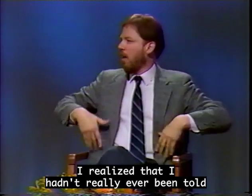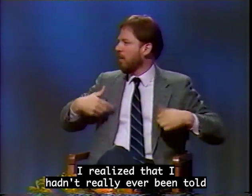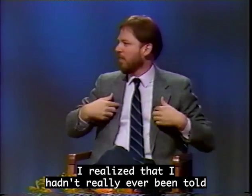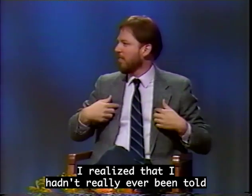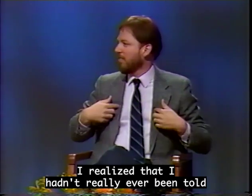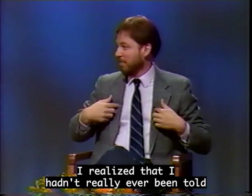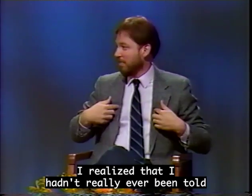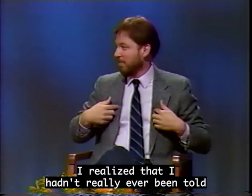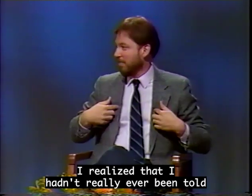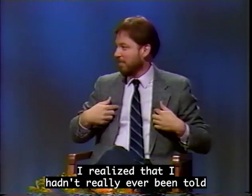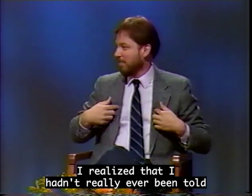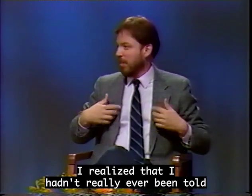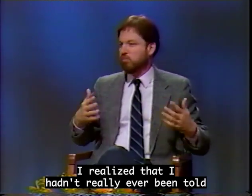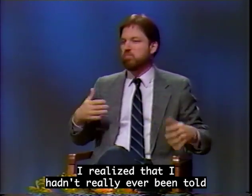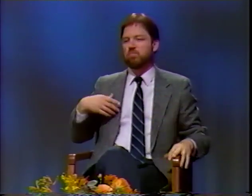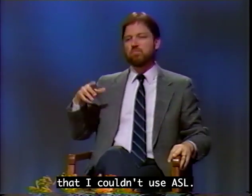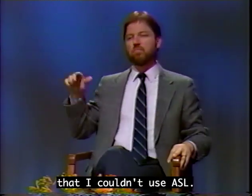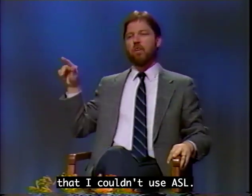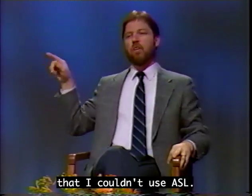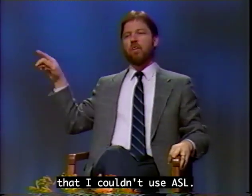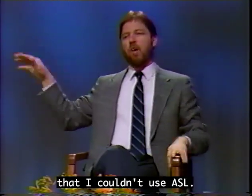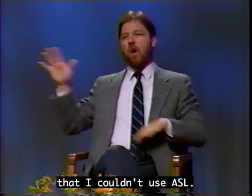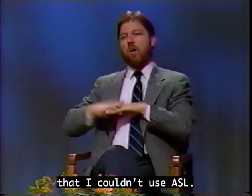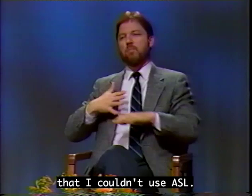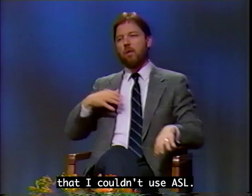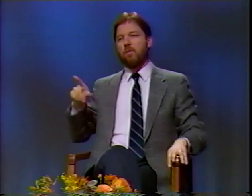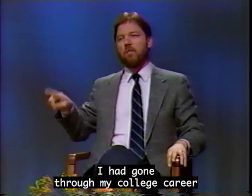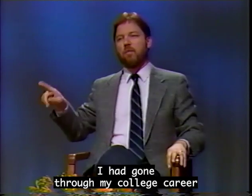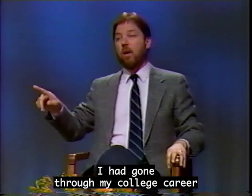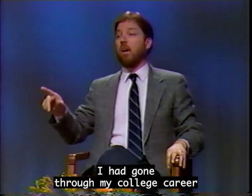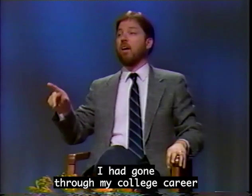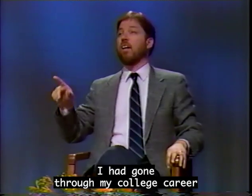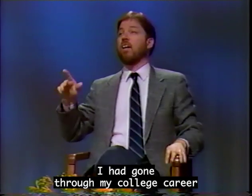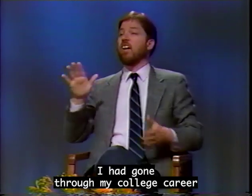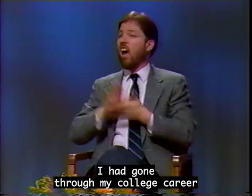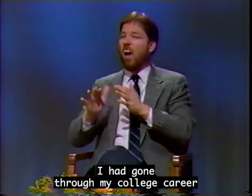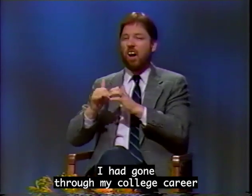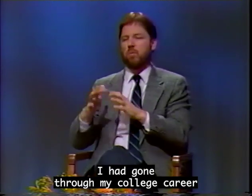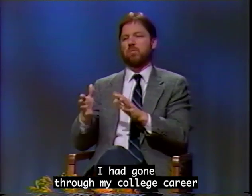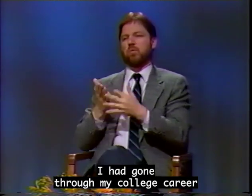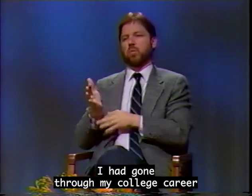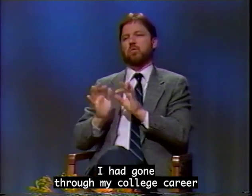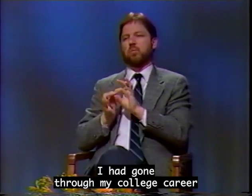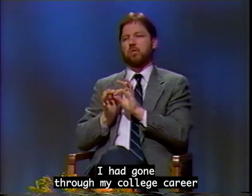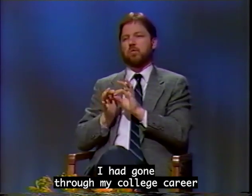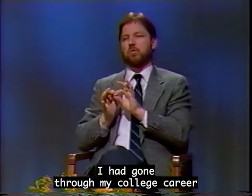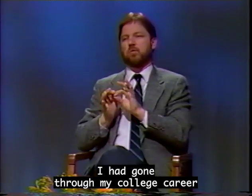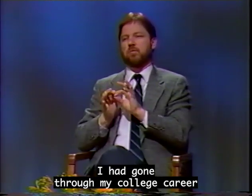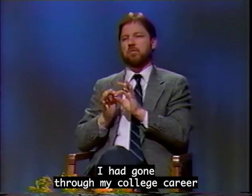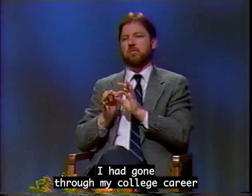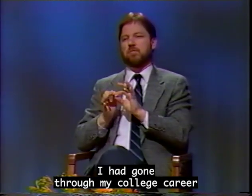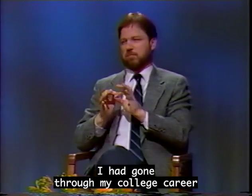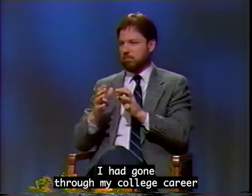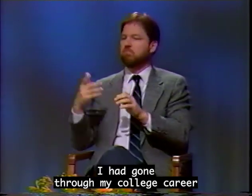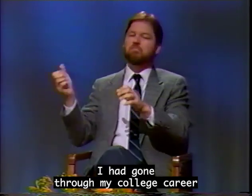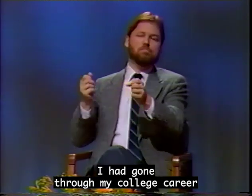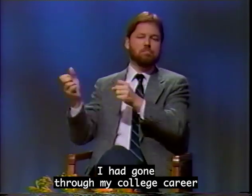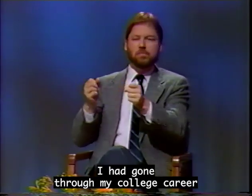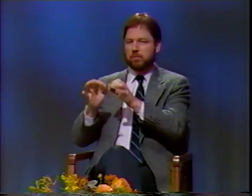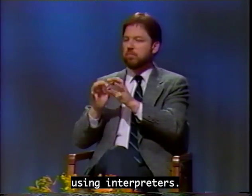I hadn't really ever been told that I couldn't use ASL. I had gone through my college career